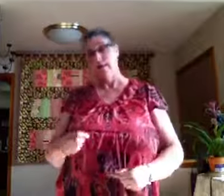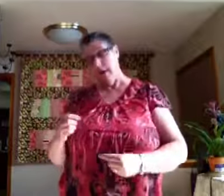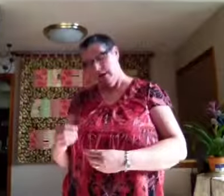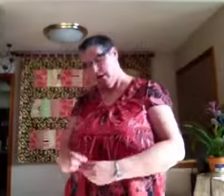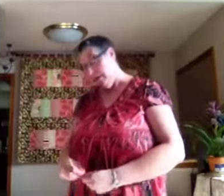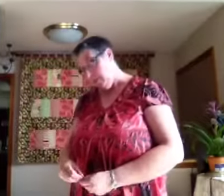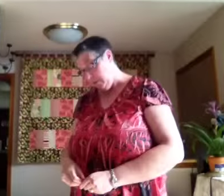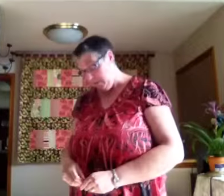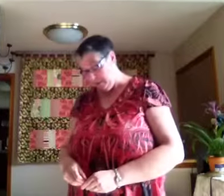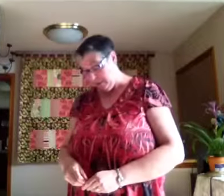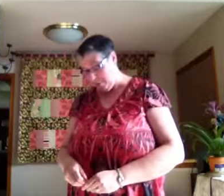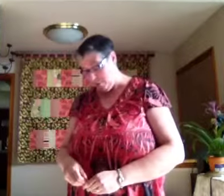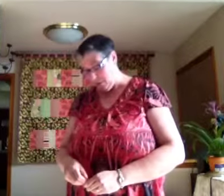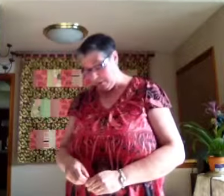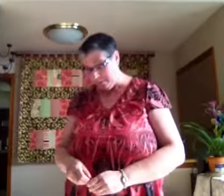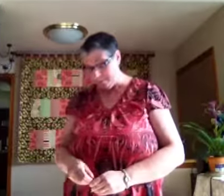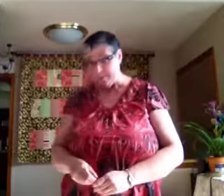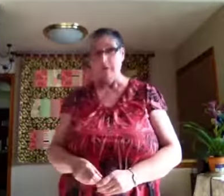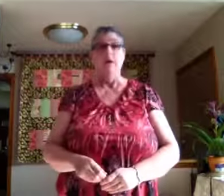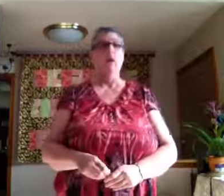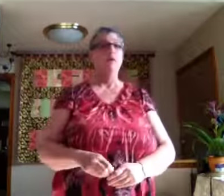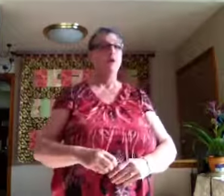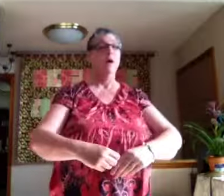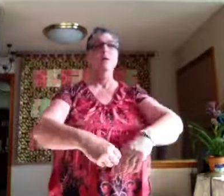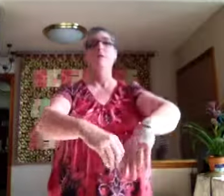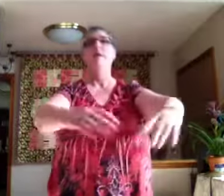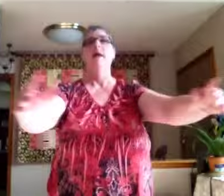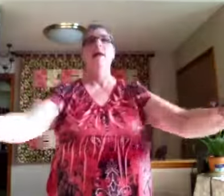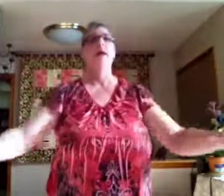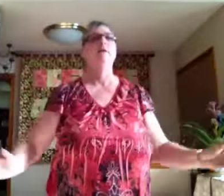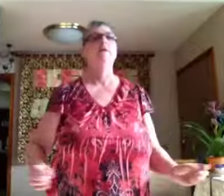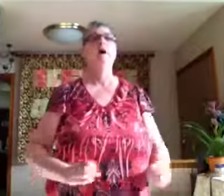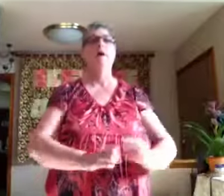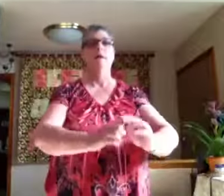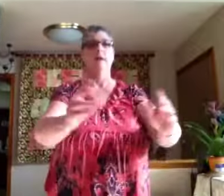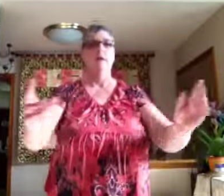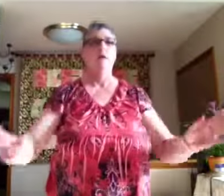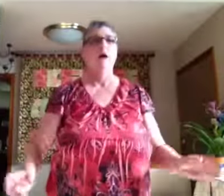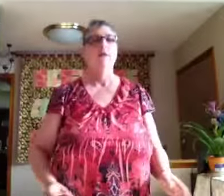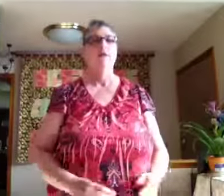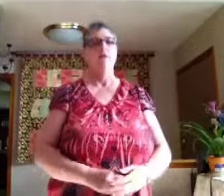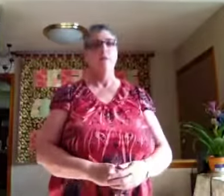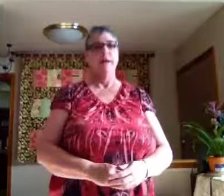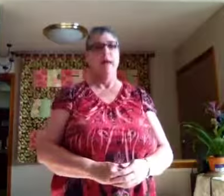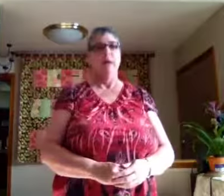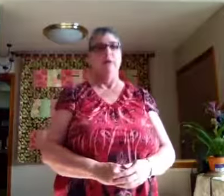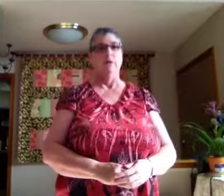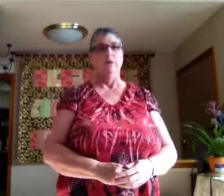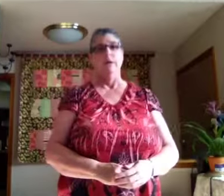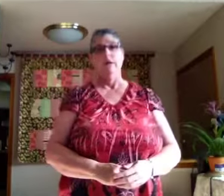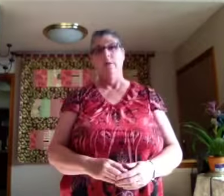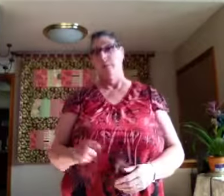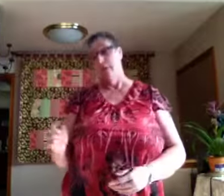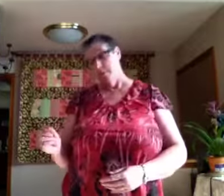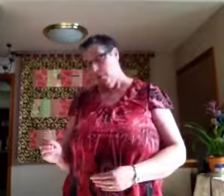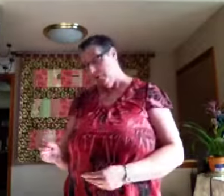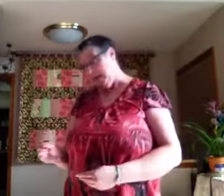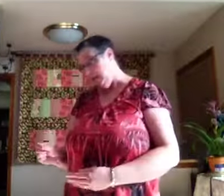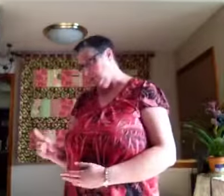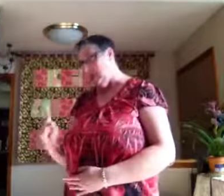the other was very poor. The wealthy man had lots and lots of sheep and cattle, but the poor man only